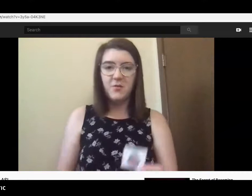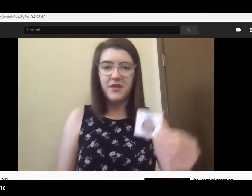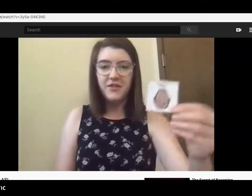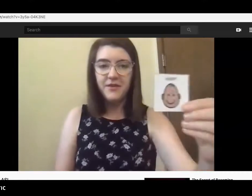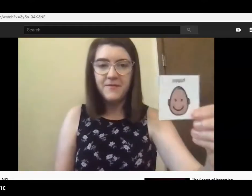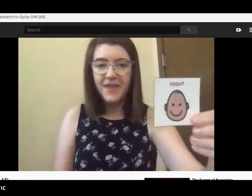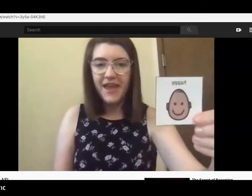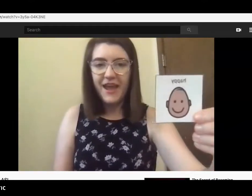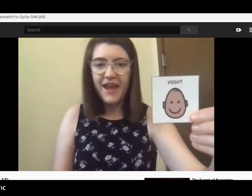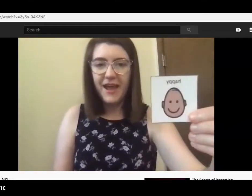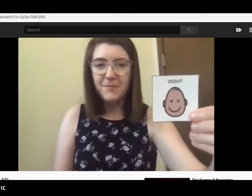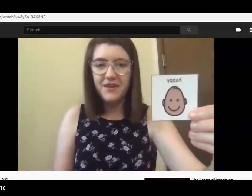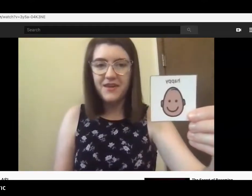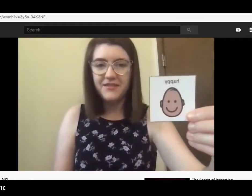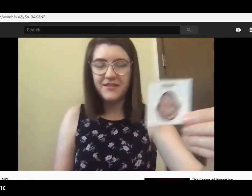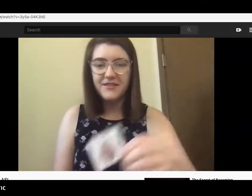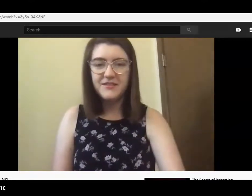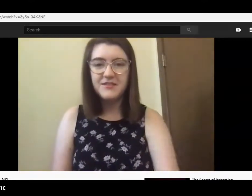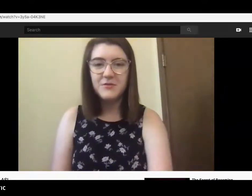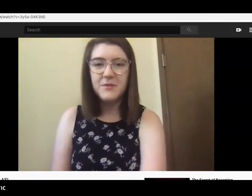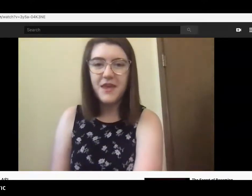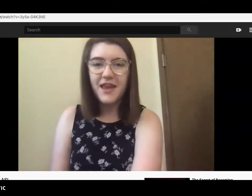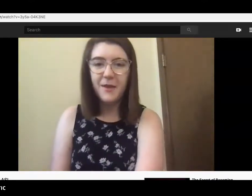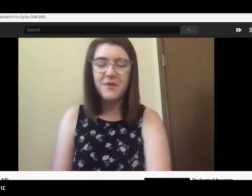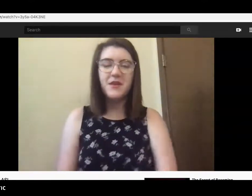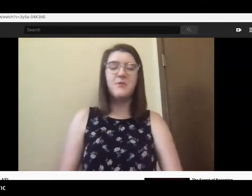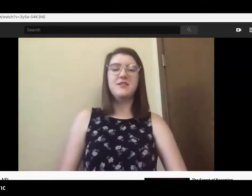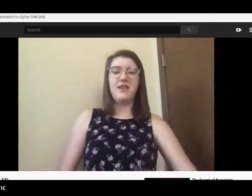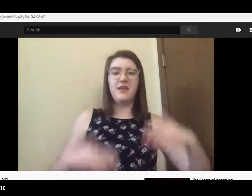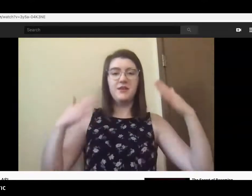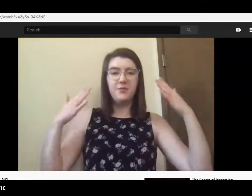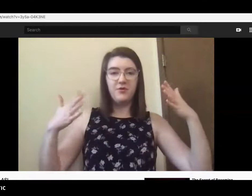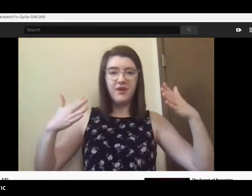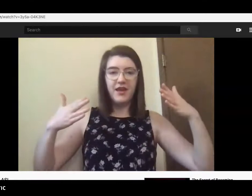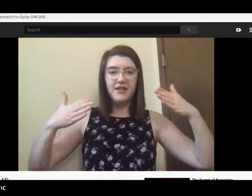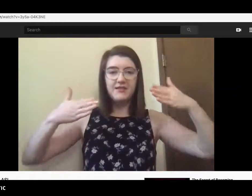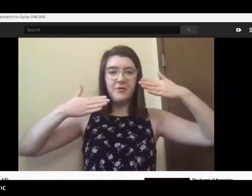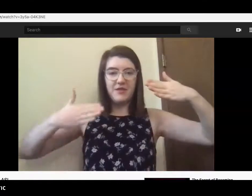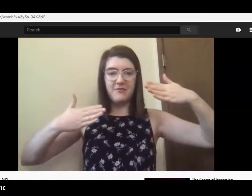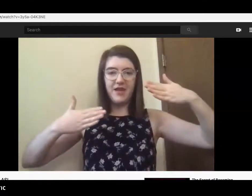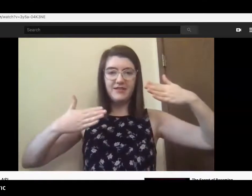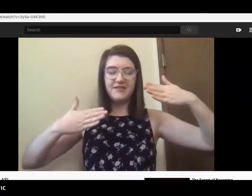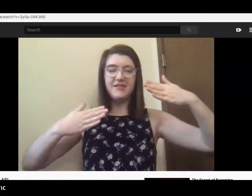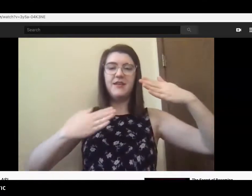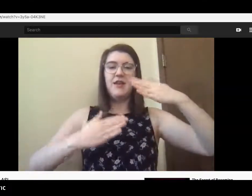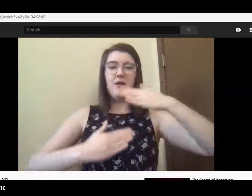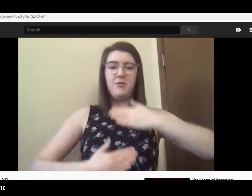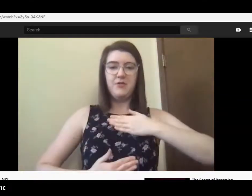with happy. So to make happy, we take both of our hands and we make them flat. We put